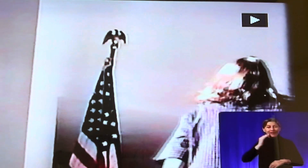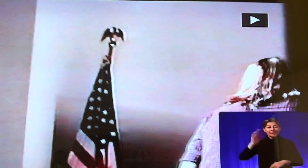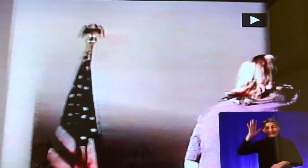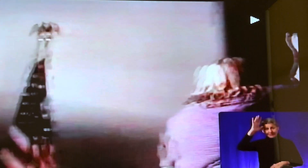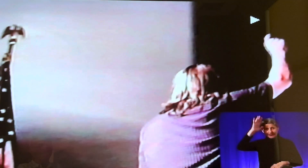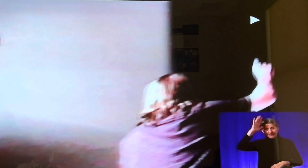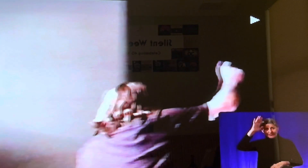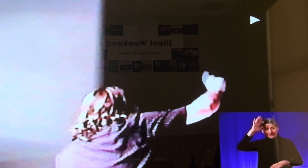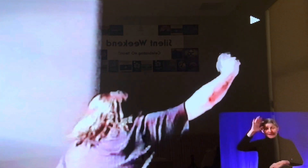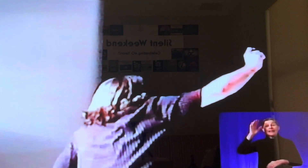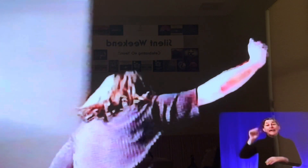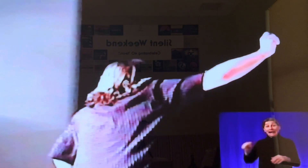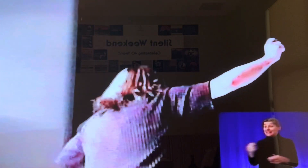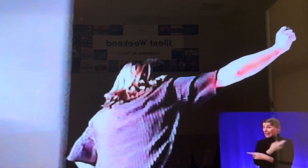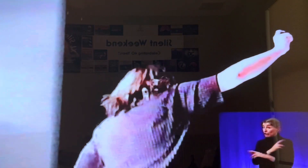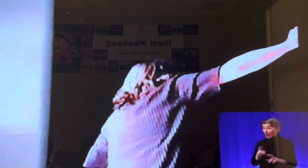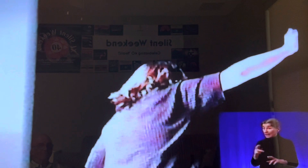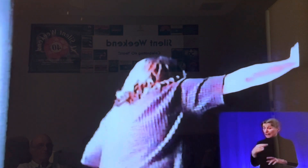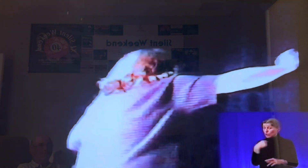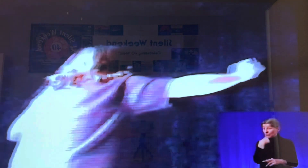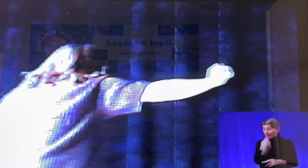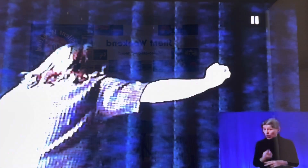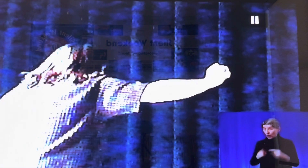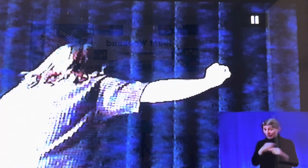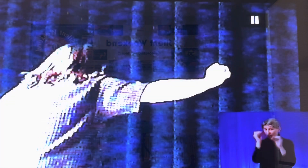And he's about to tell you what the teacher's doing. How are you going to describe that?